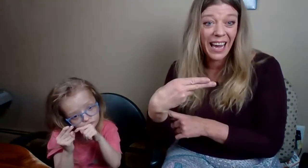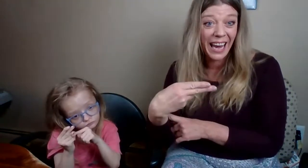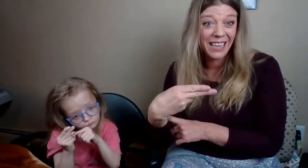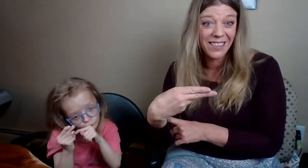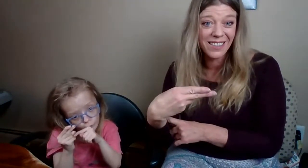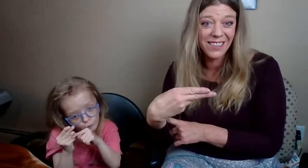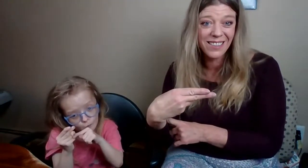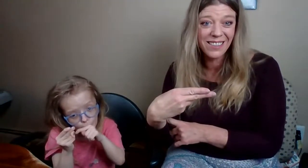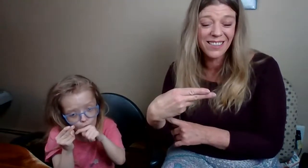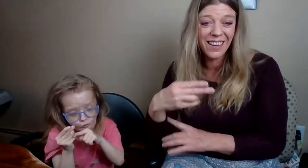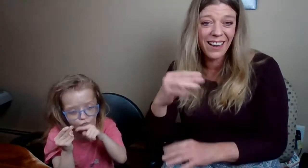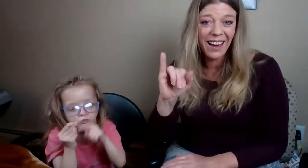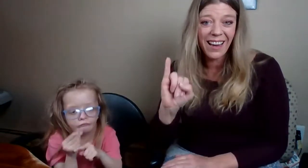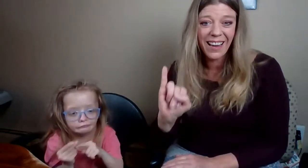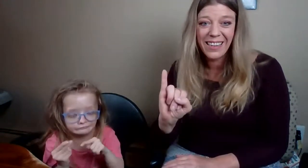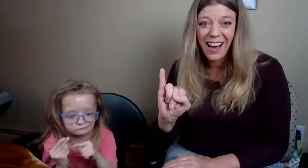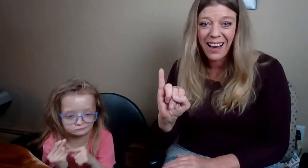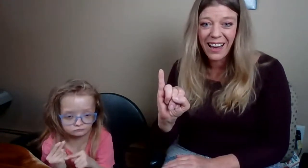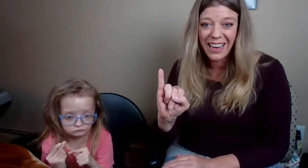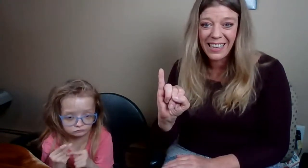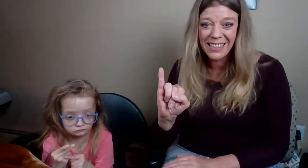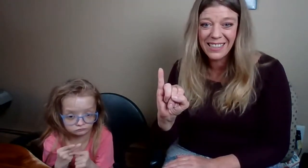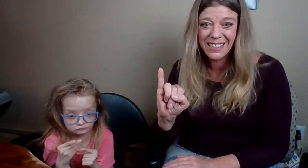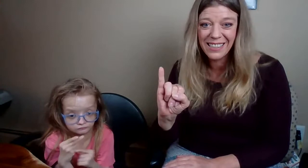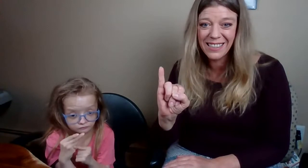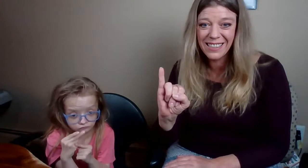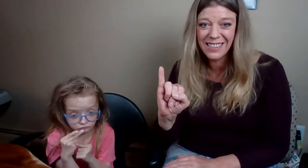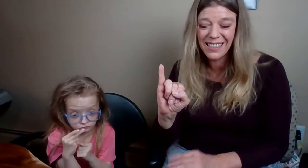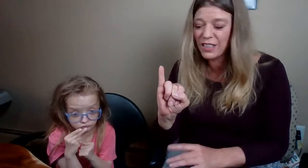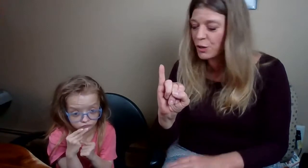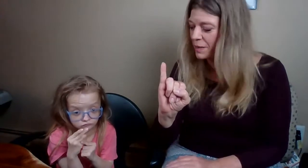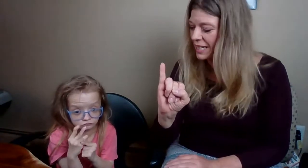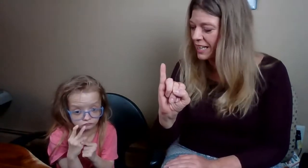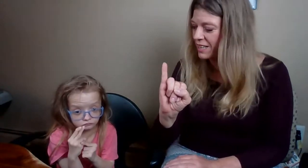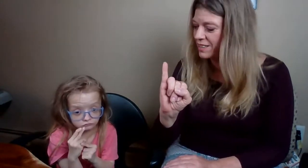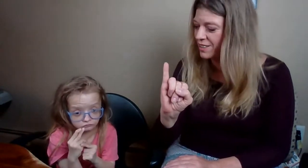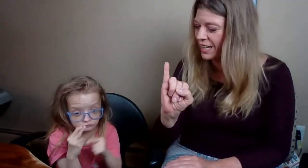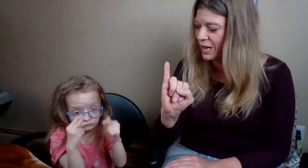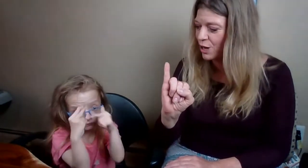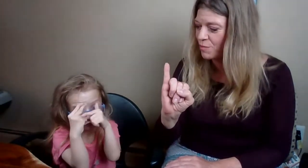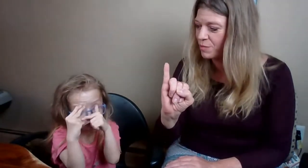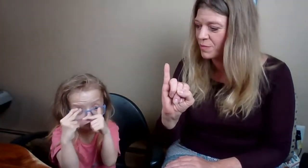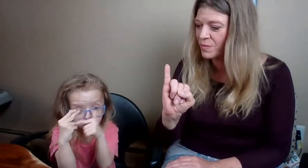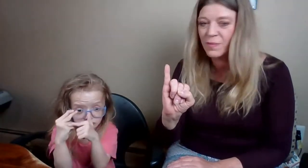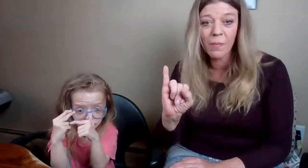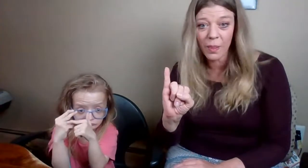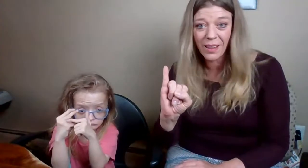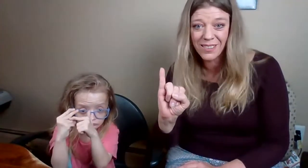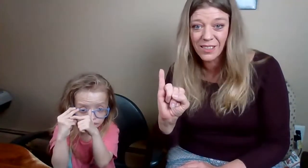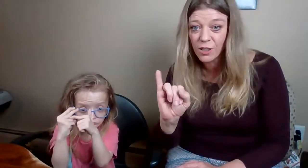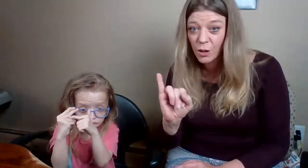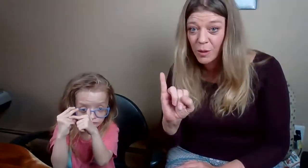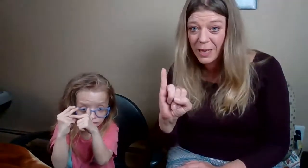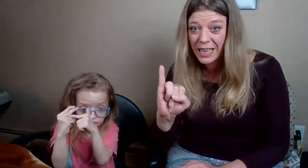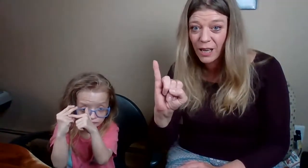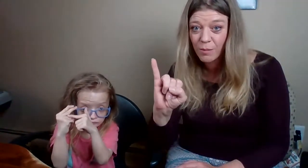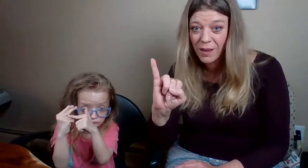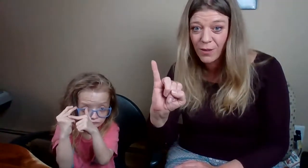H. And I. Is your pinky straight up? Show them your pinky up for